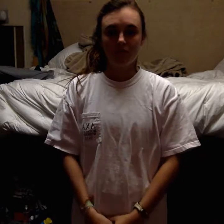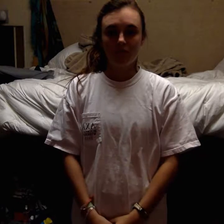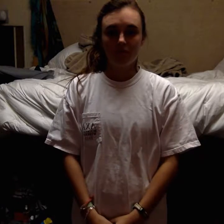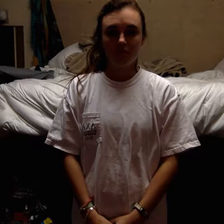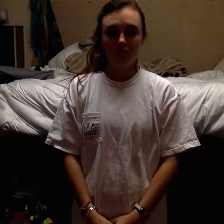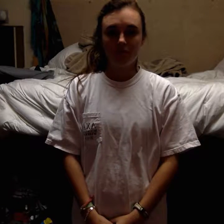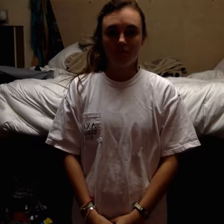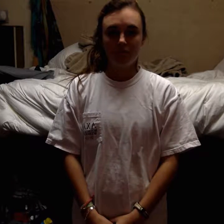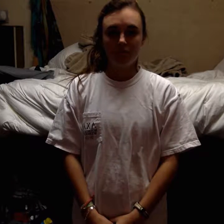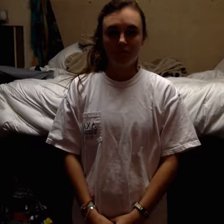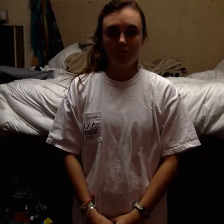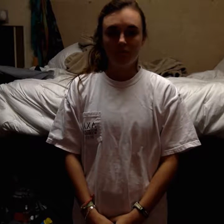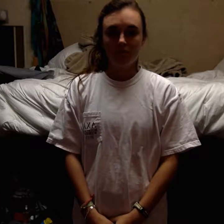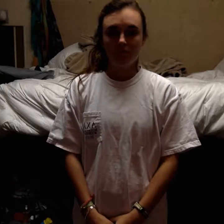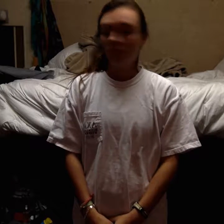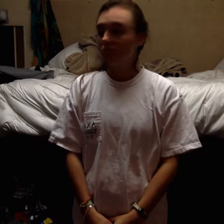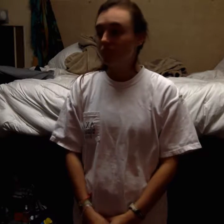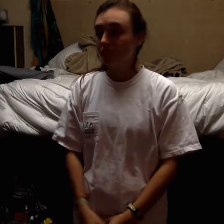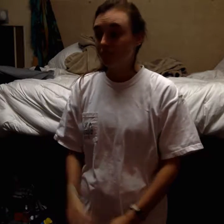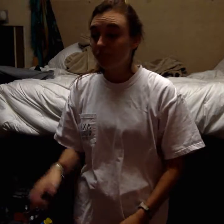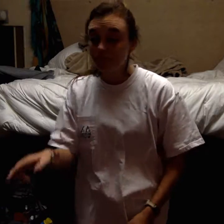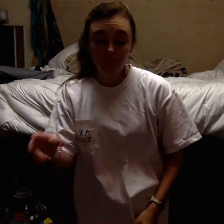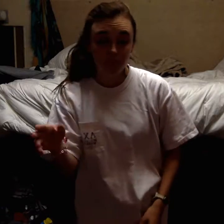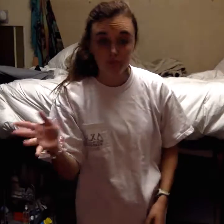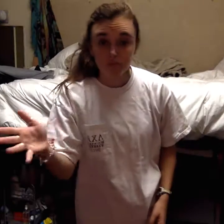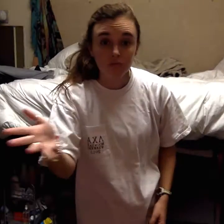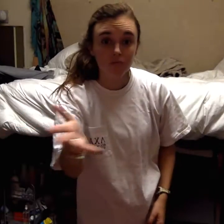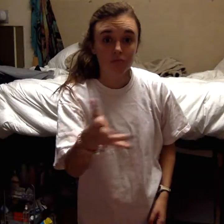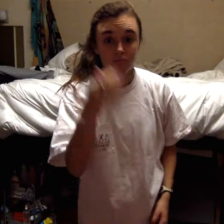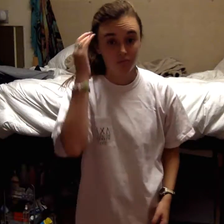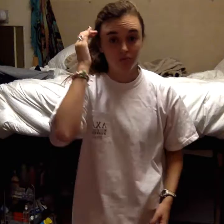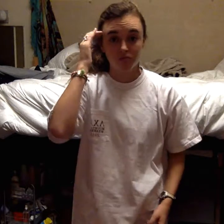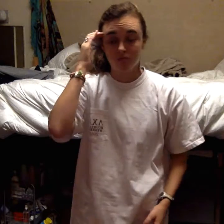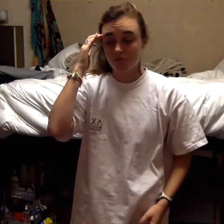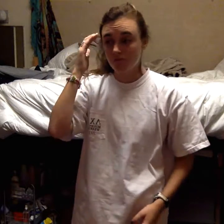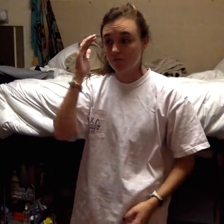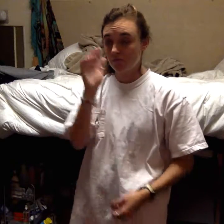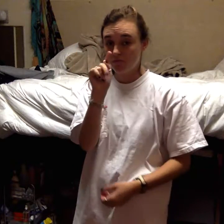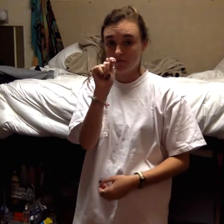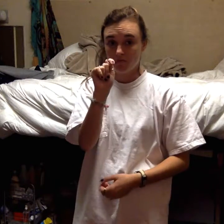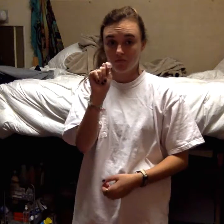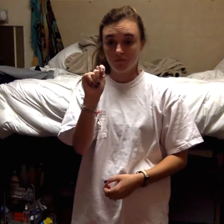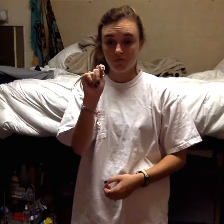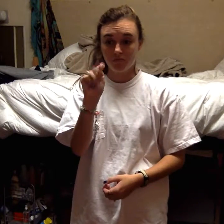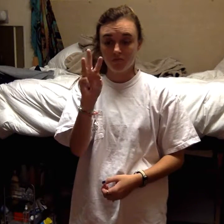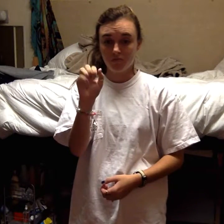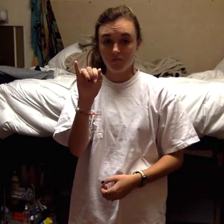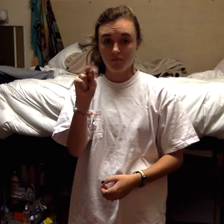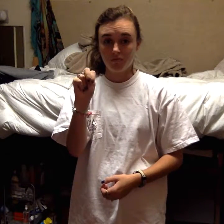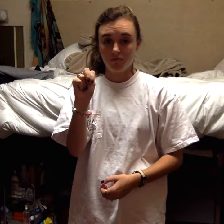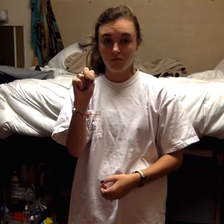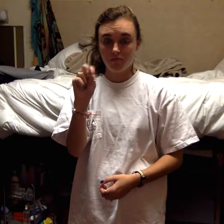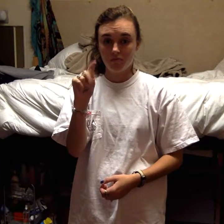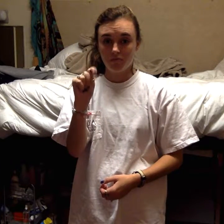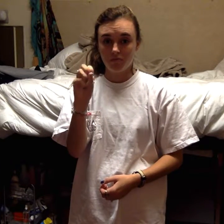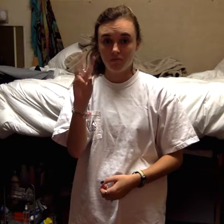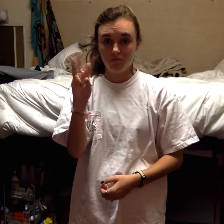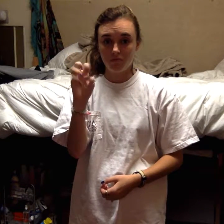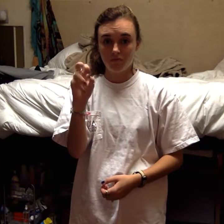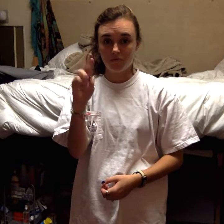Now everybody knows about the Twin Towers of New York City. We're about to create something that's almost going to look like the Tri-Towers. And